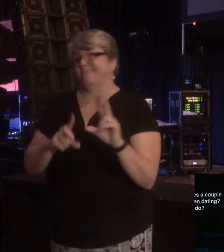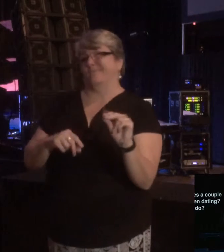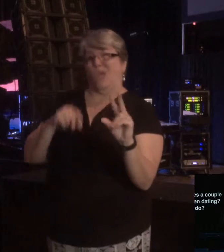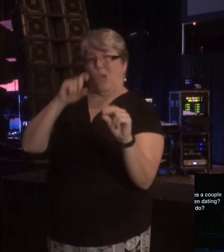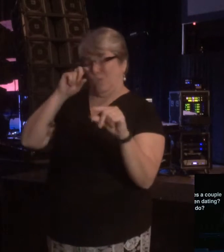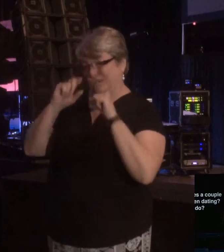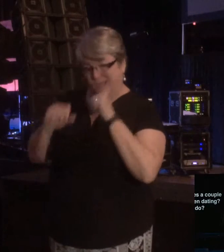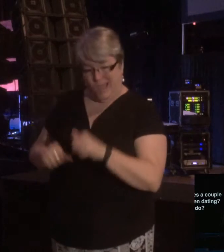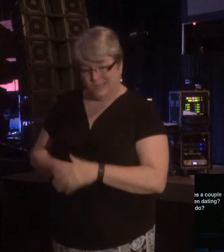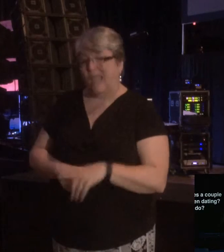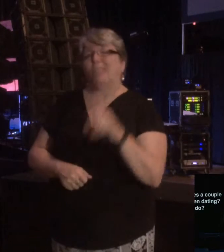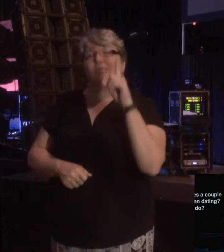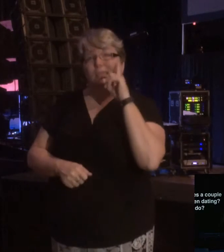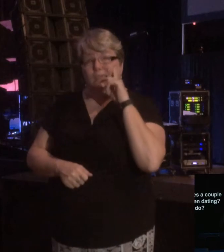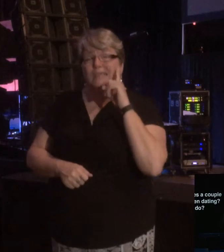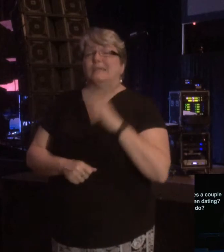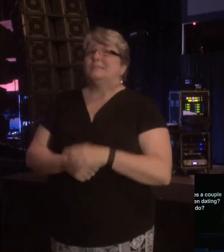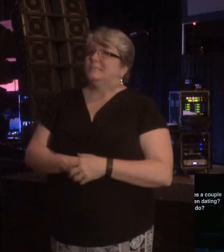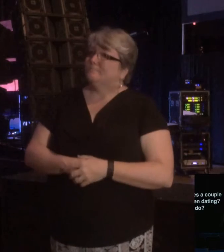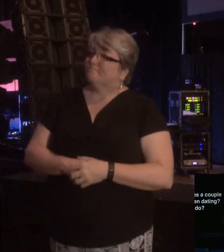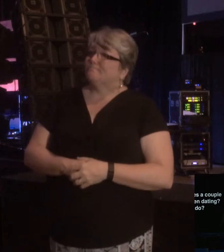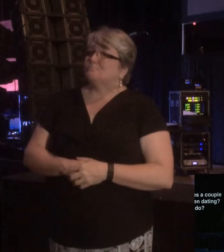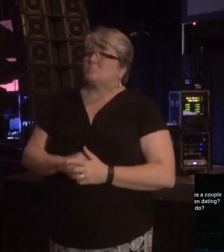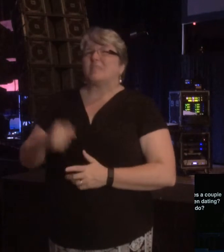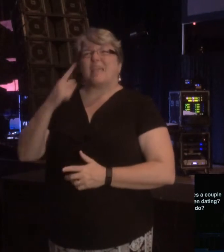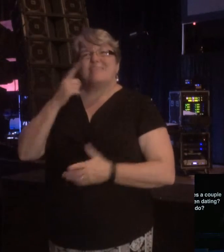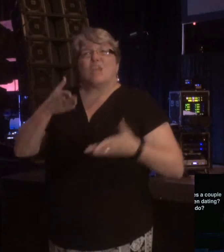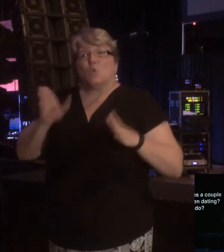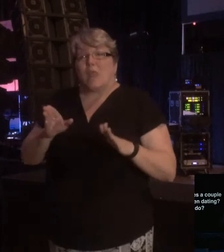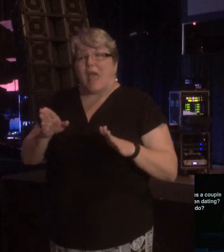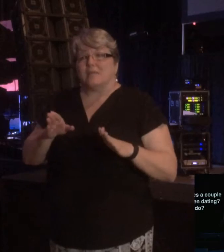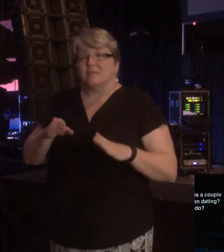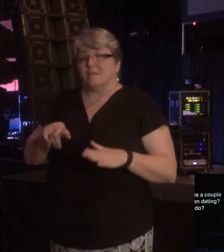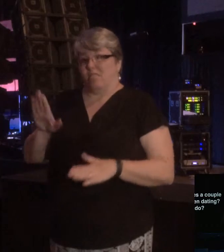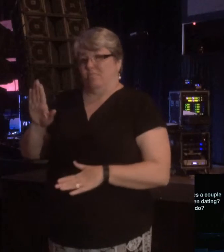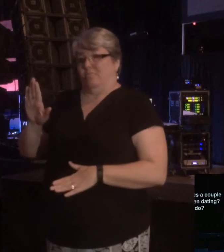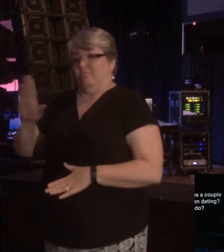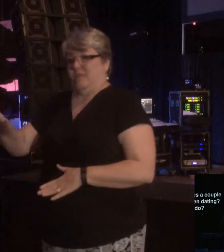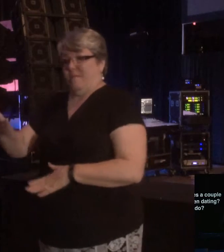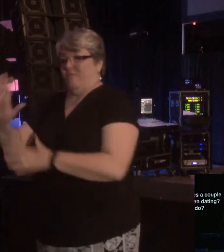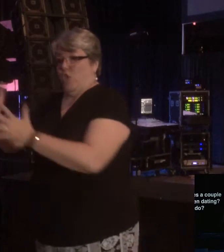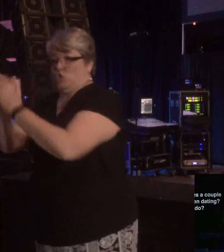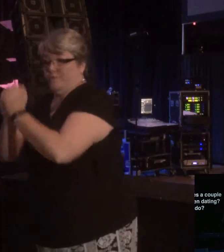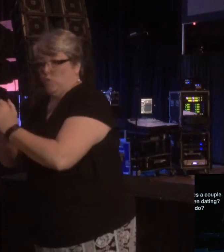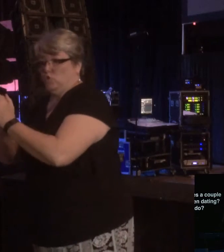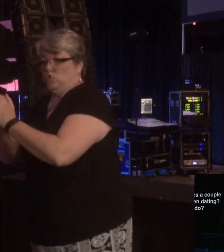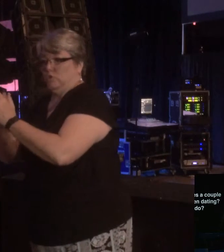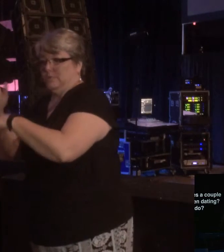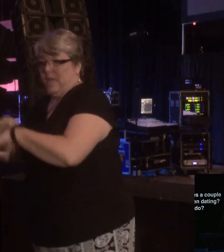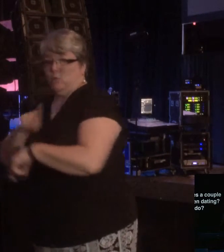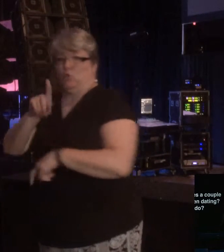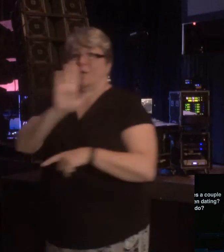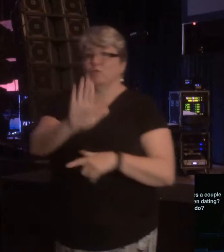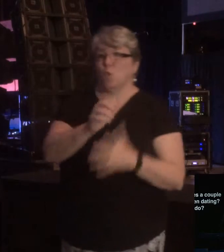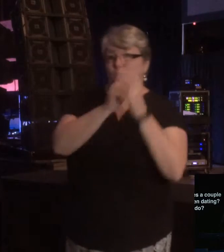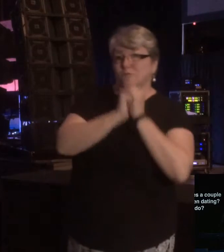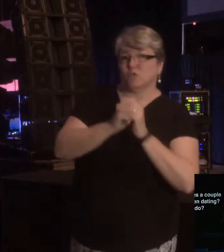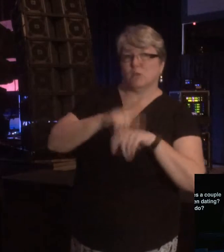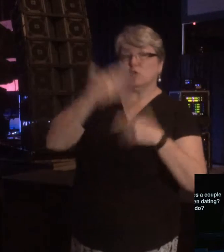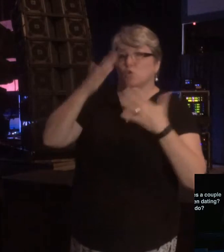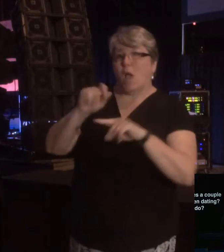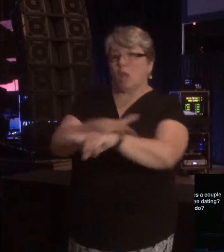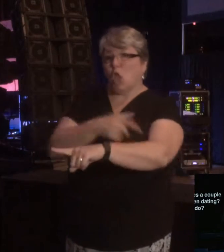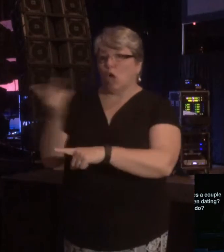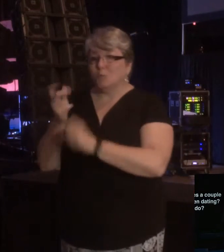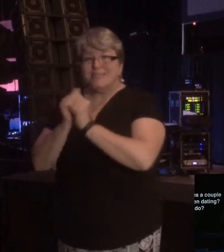each other. And then we started to get to know each other. And then it took, what would you say, like 3 months? About 3 months. Yes.